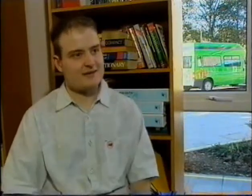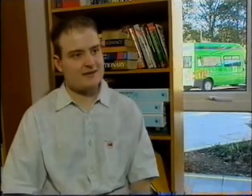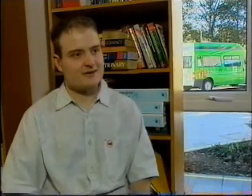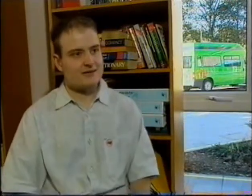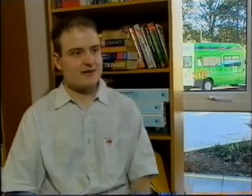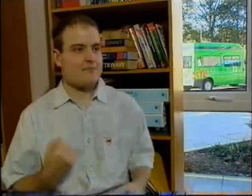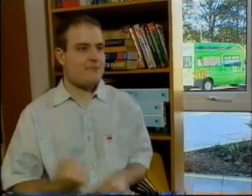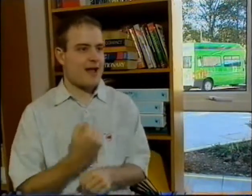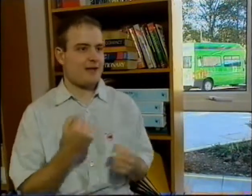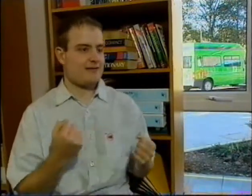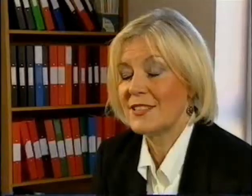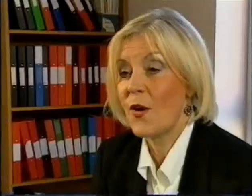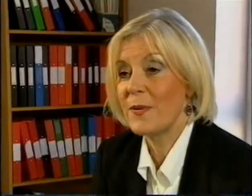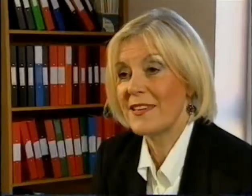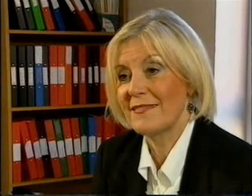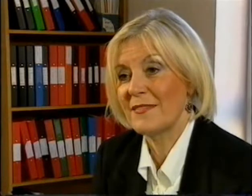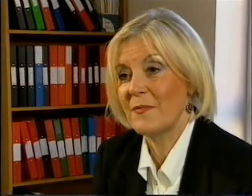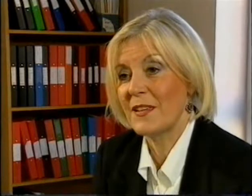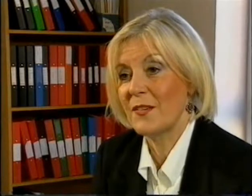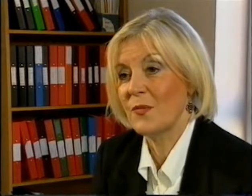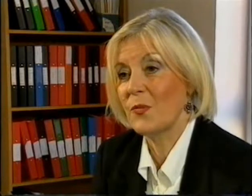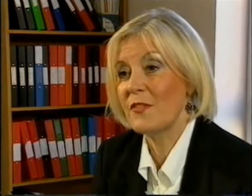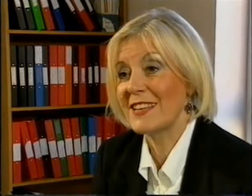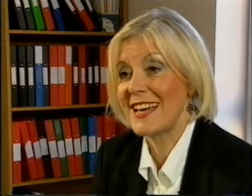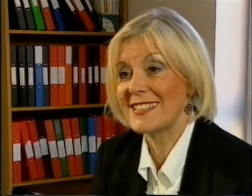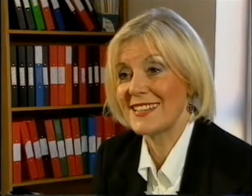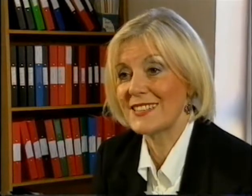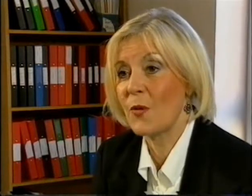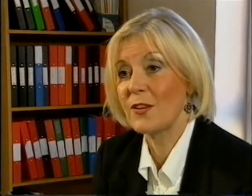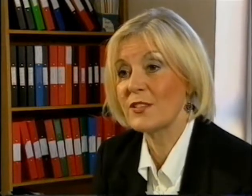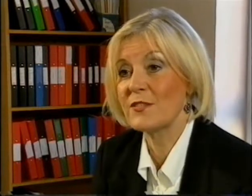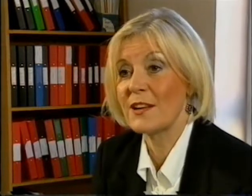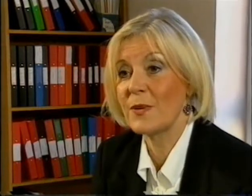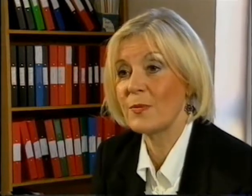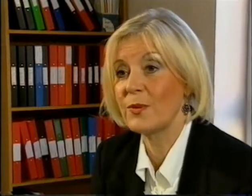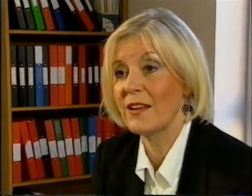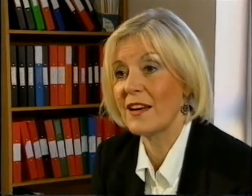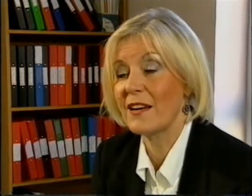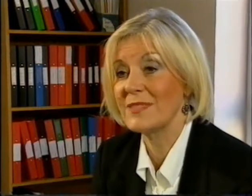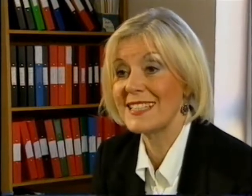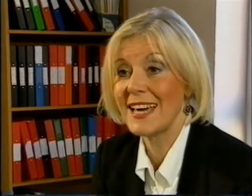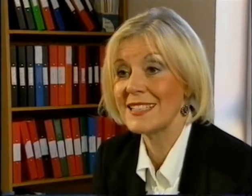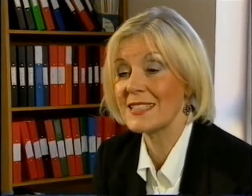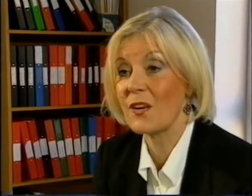on to university. Derby were fantastic, Derby College for Deaf People, dedicated